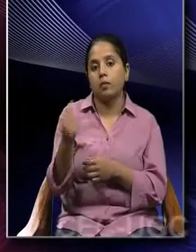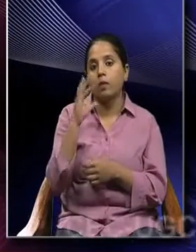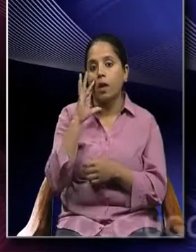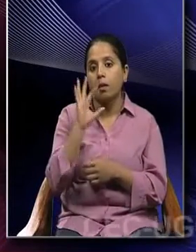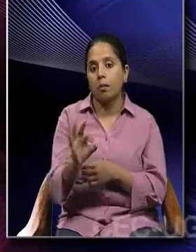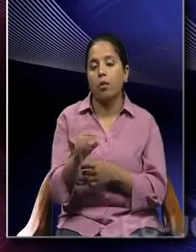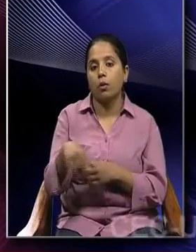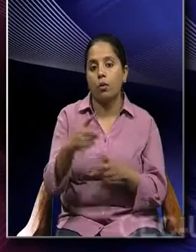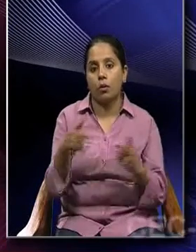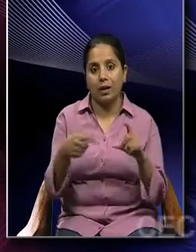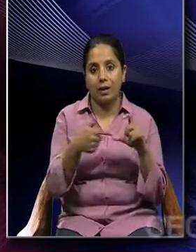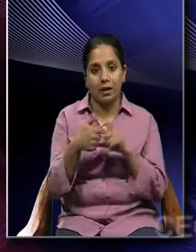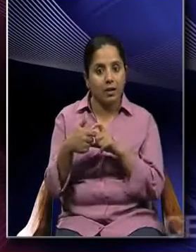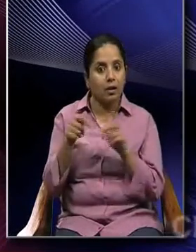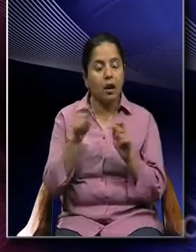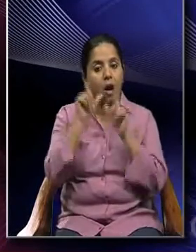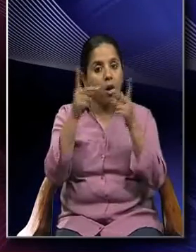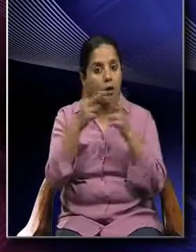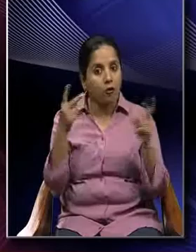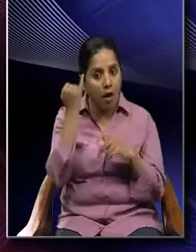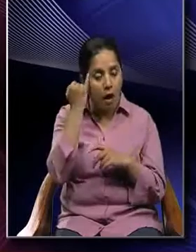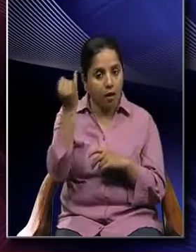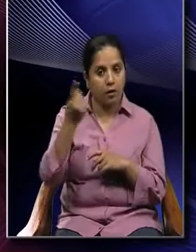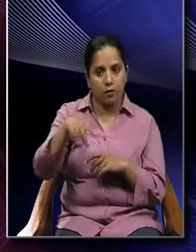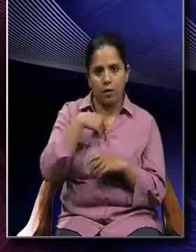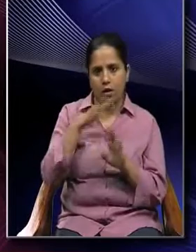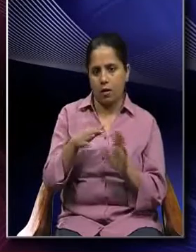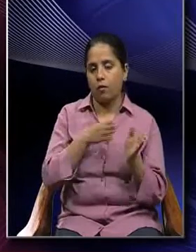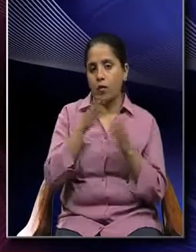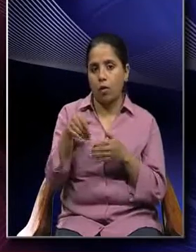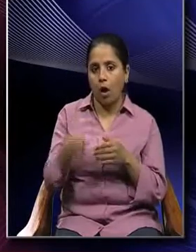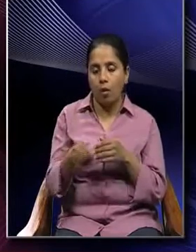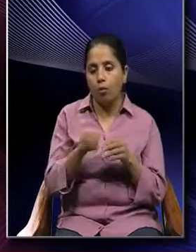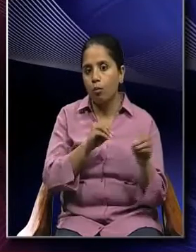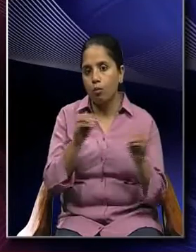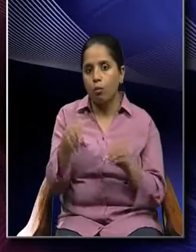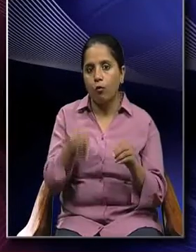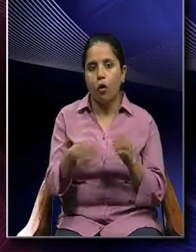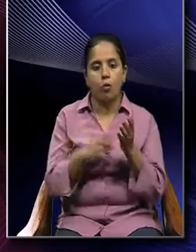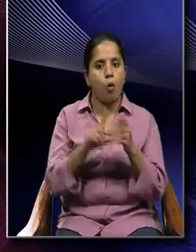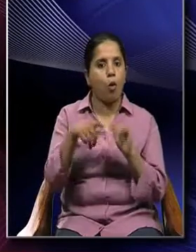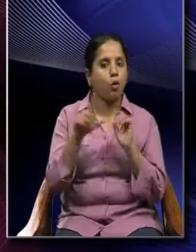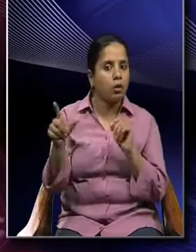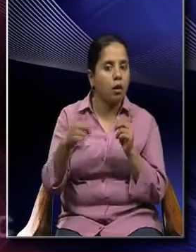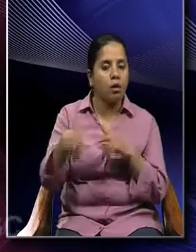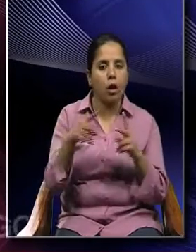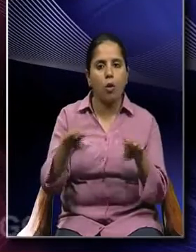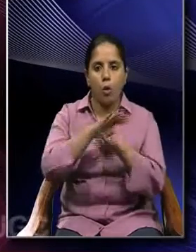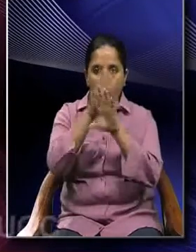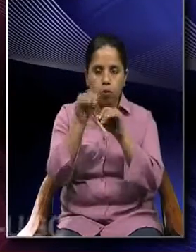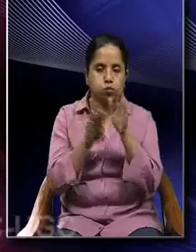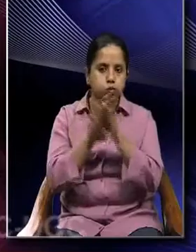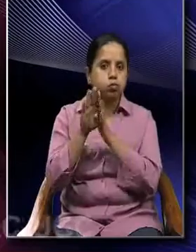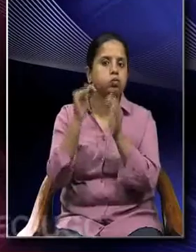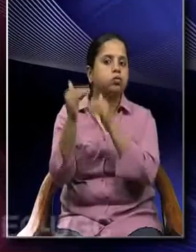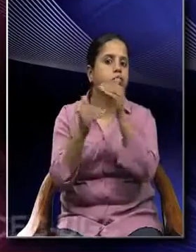implication of this Eastern Awakening idea is that we are going to make a move towards a model of holistic development, the